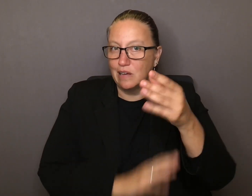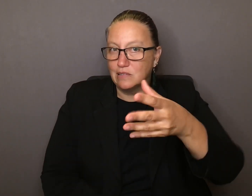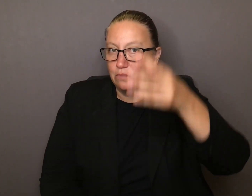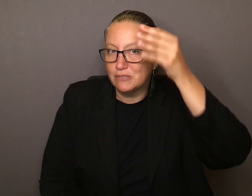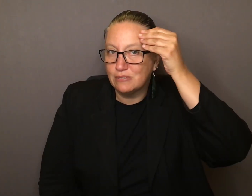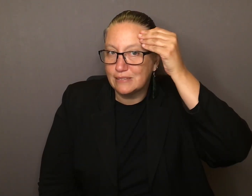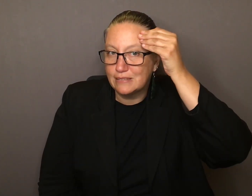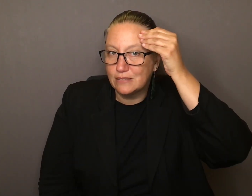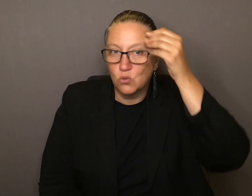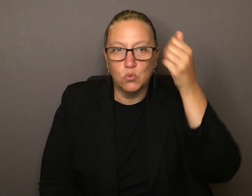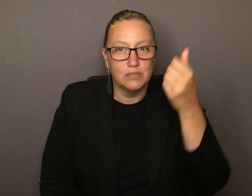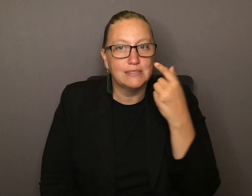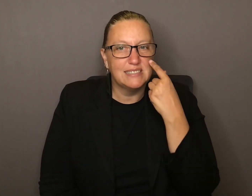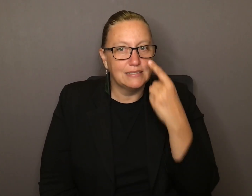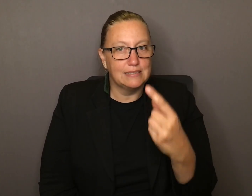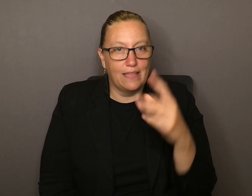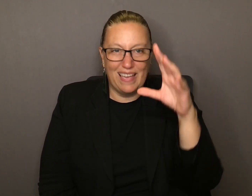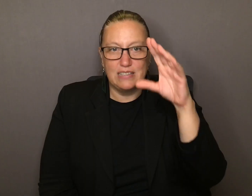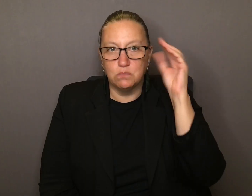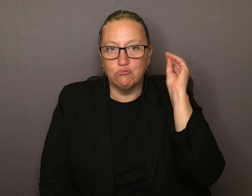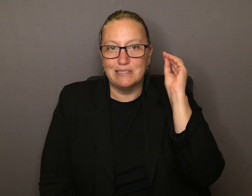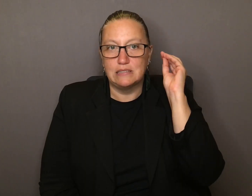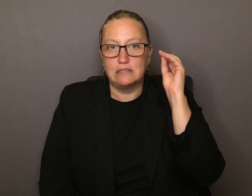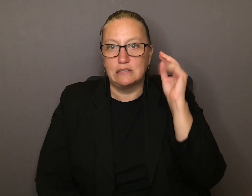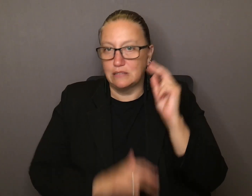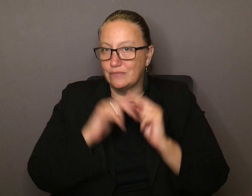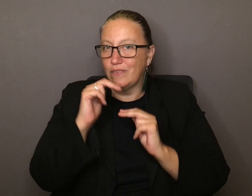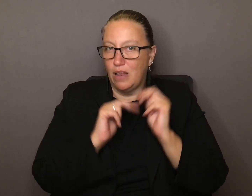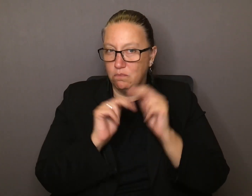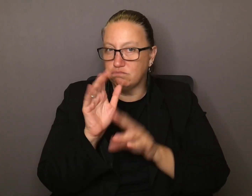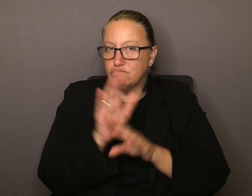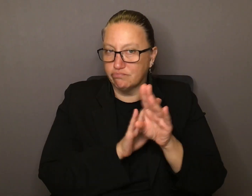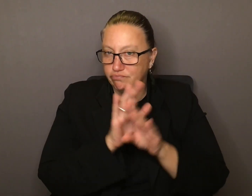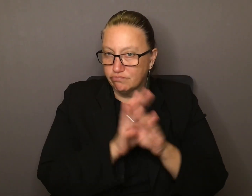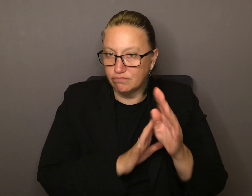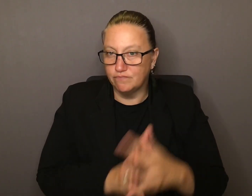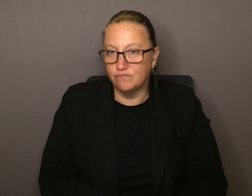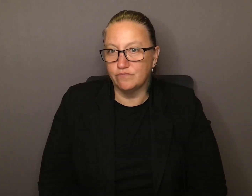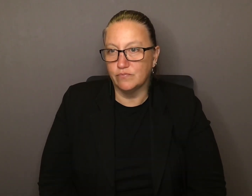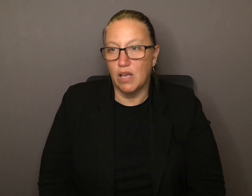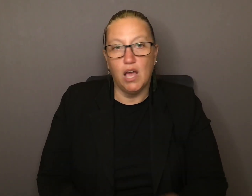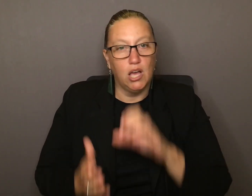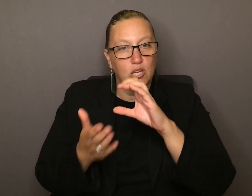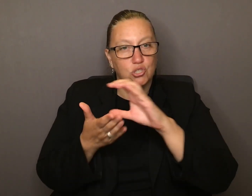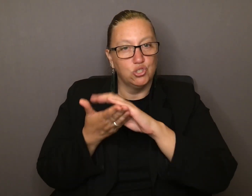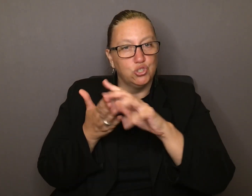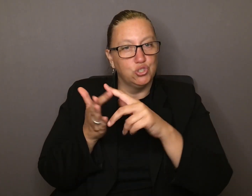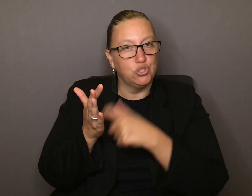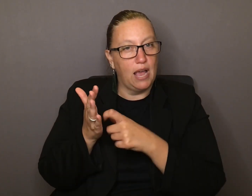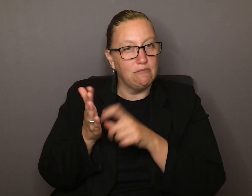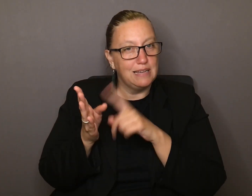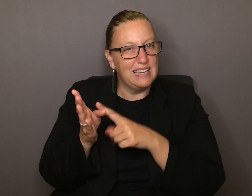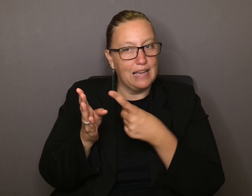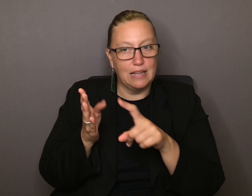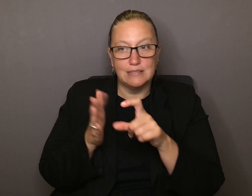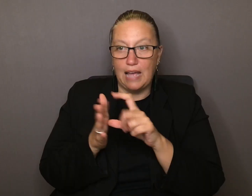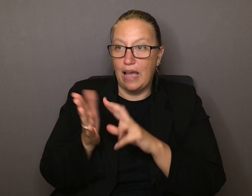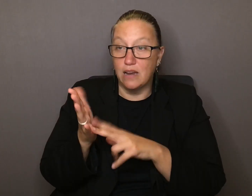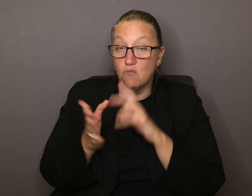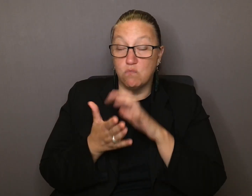see that experience develop. And I just want to acknowledge quickly Sherry and the report from Dana. Honestly, it's a really fantastic report. I've actually read